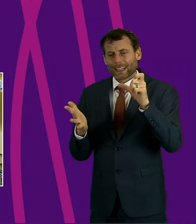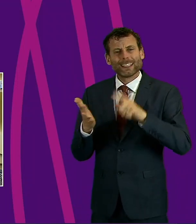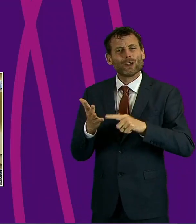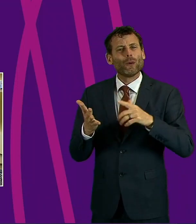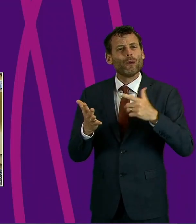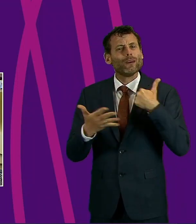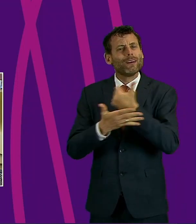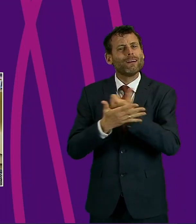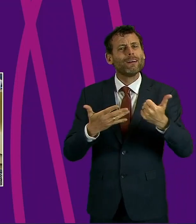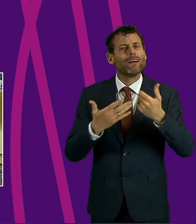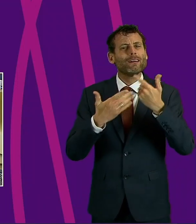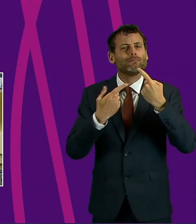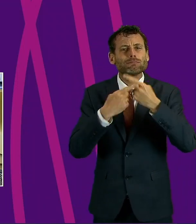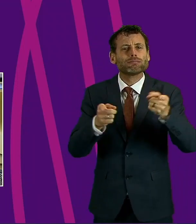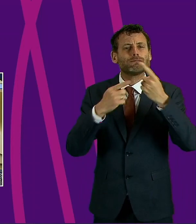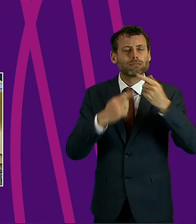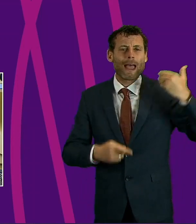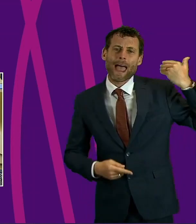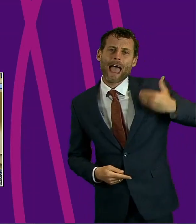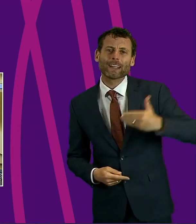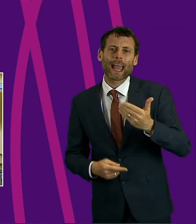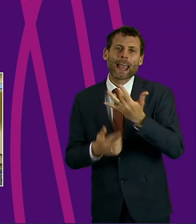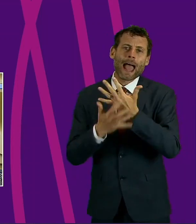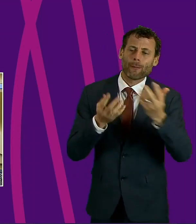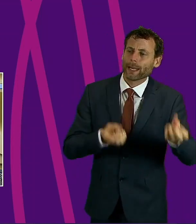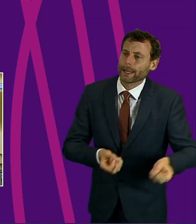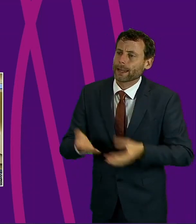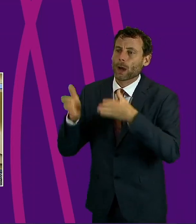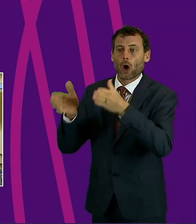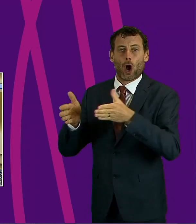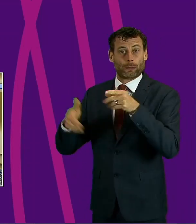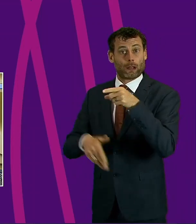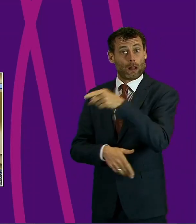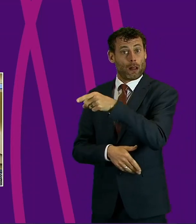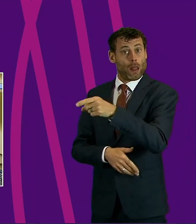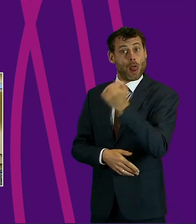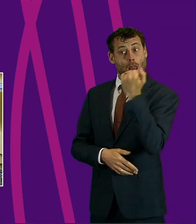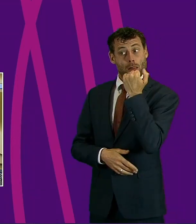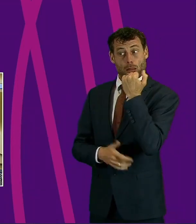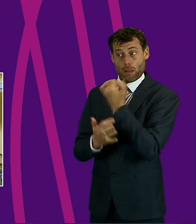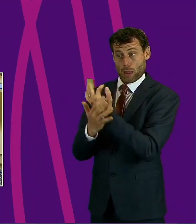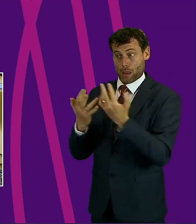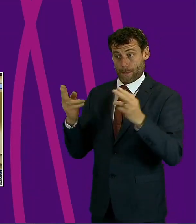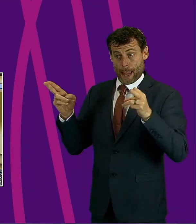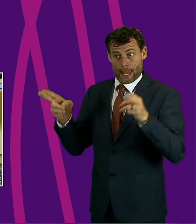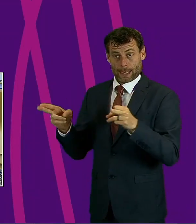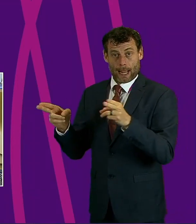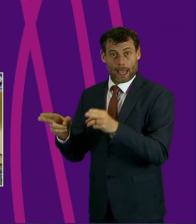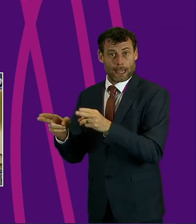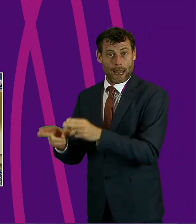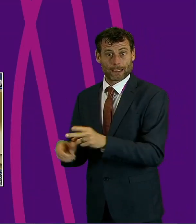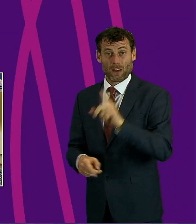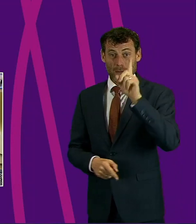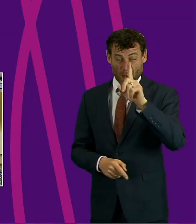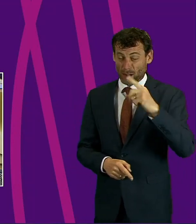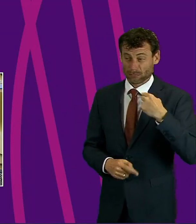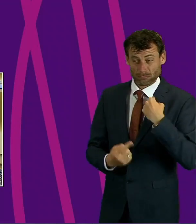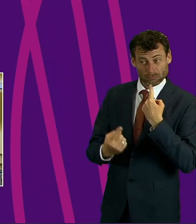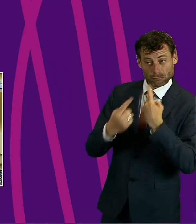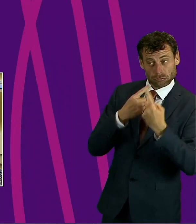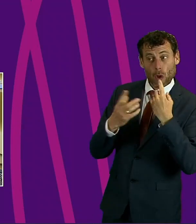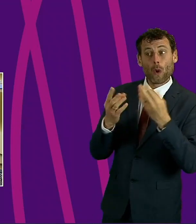give every day, has been reducing. But I know from people working in the health service that I speak to that the pressure of dealing with this